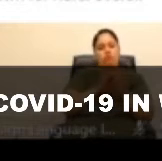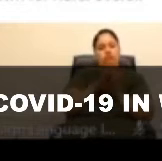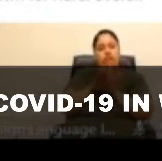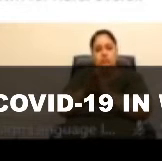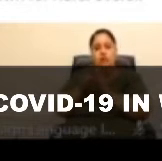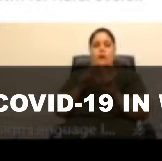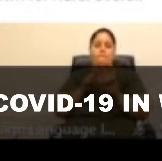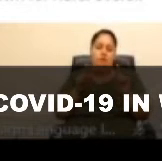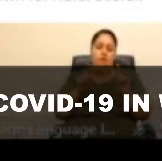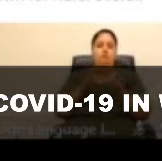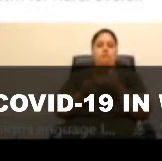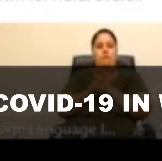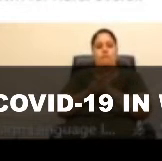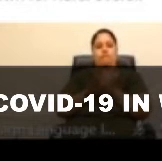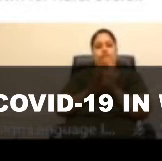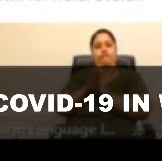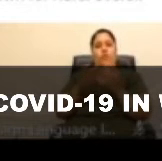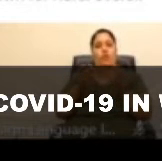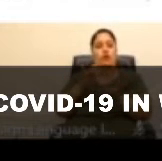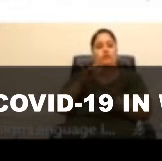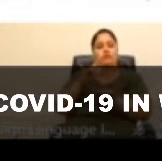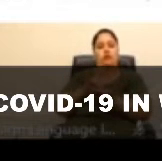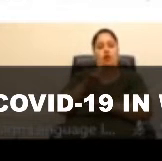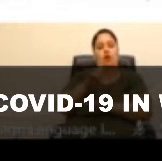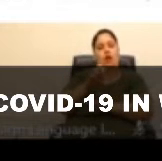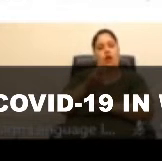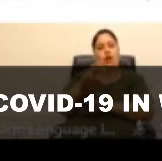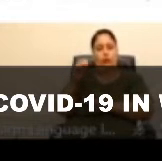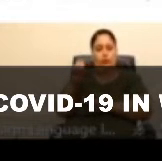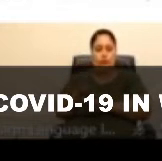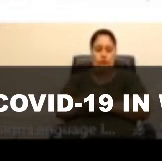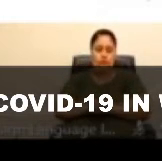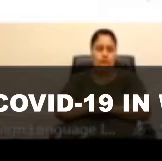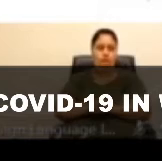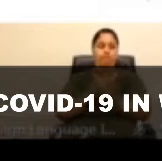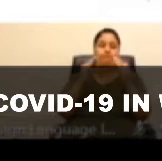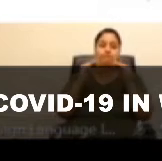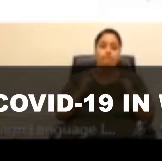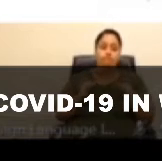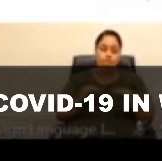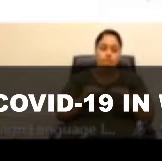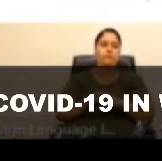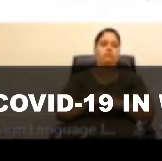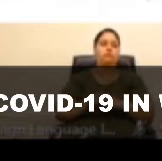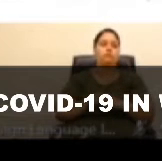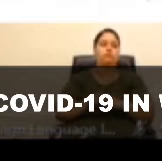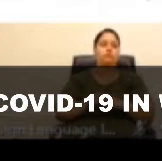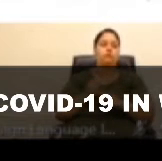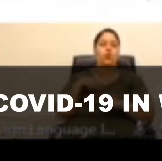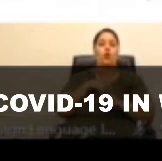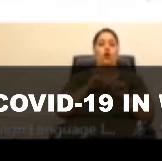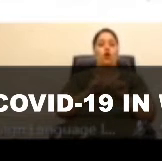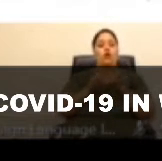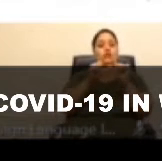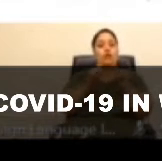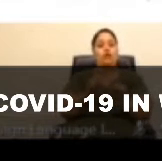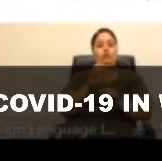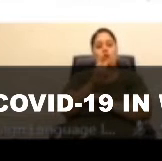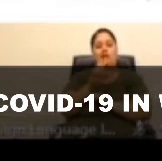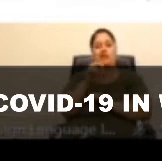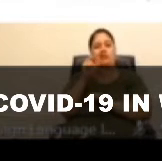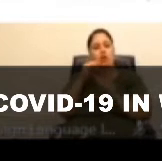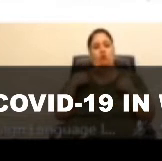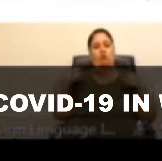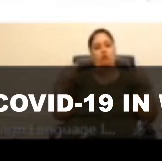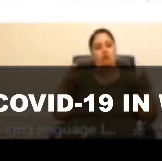Central Karoo. We can move on. So we continue to have almost daily surveillance huddles where